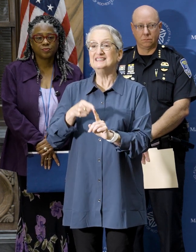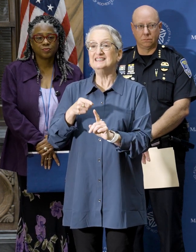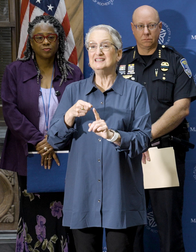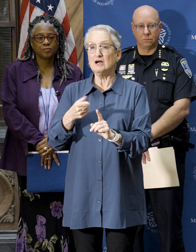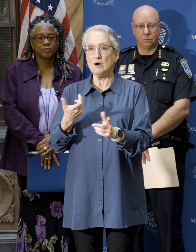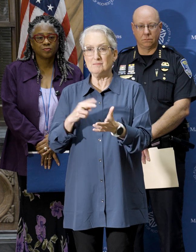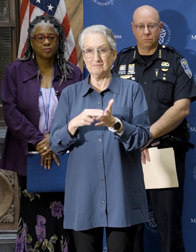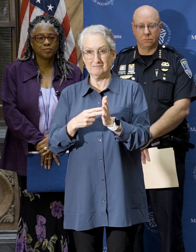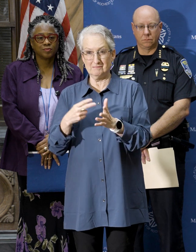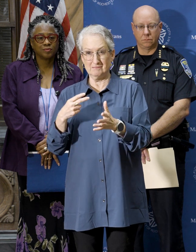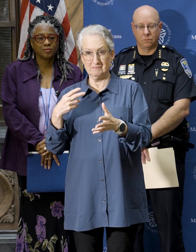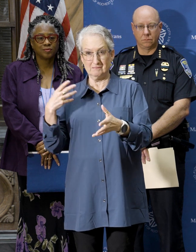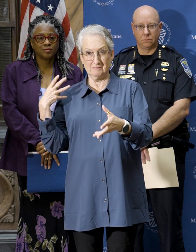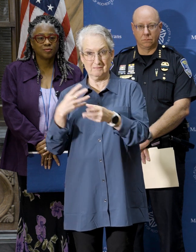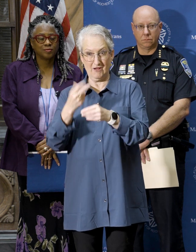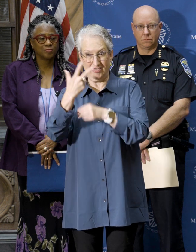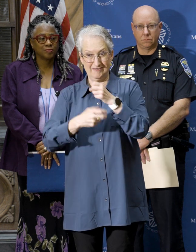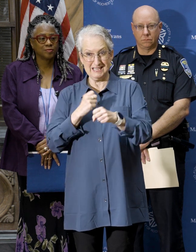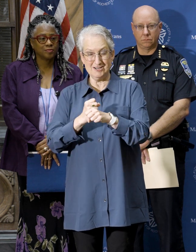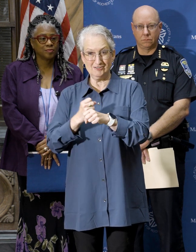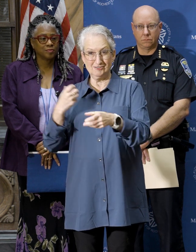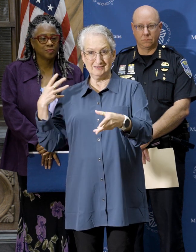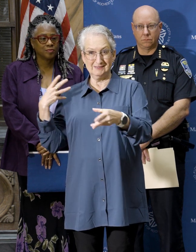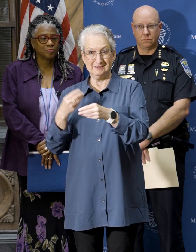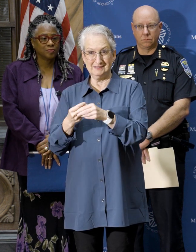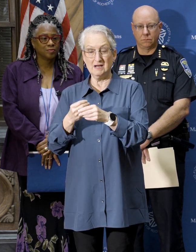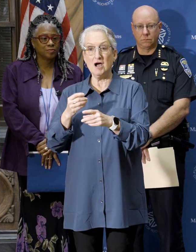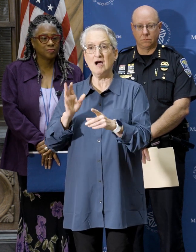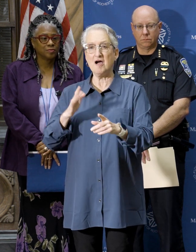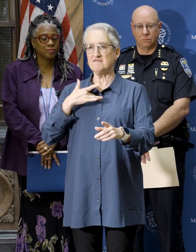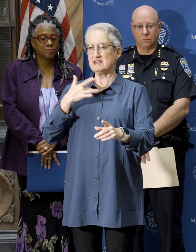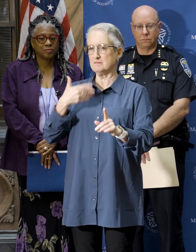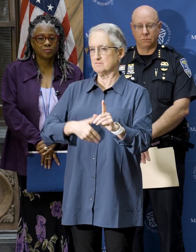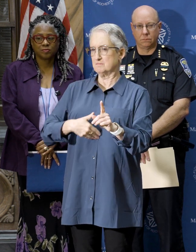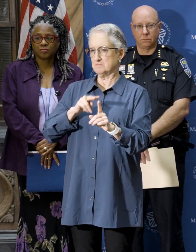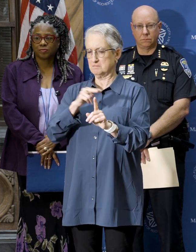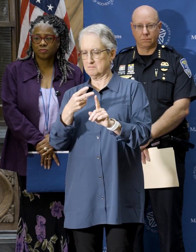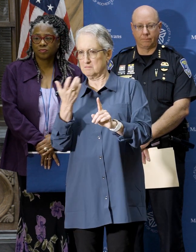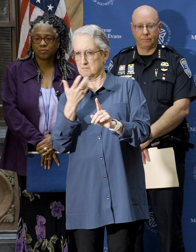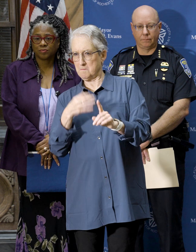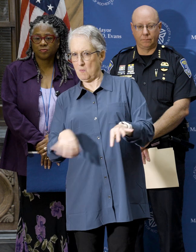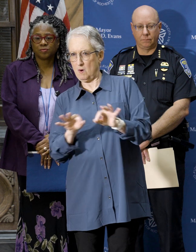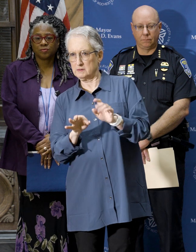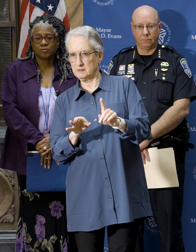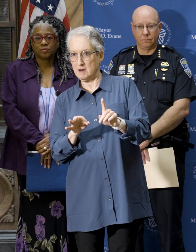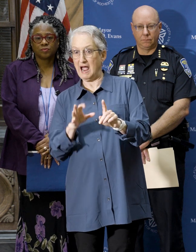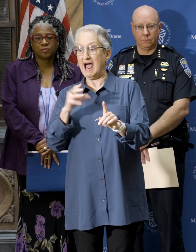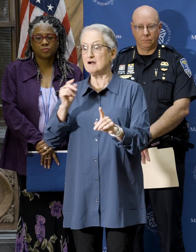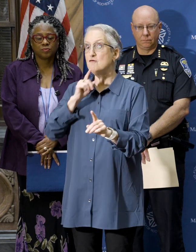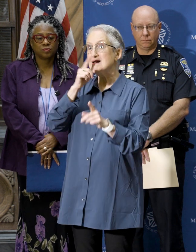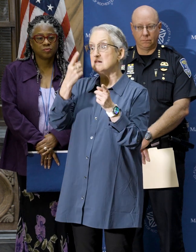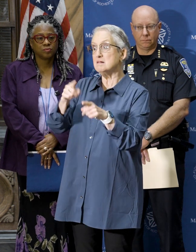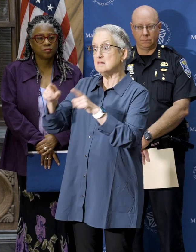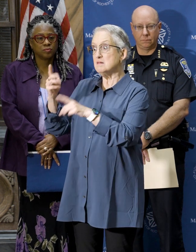two years and 9 months, is that perception is just as important as reality.